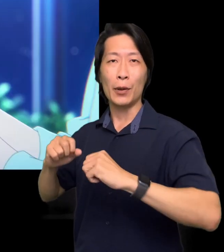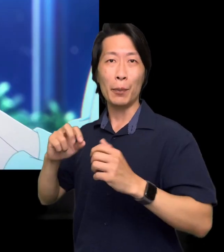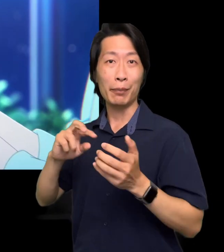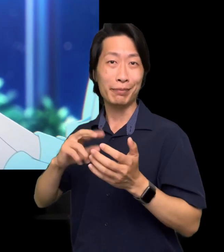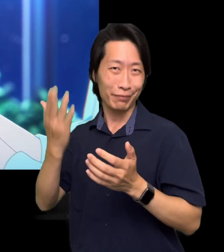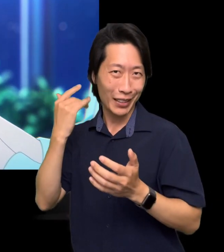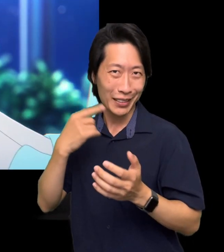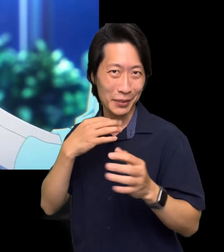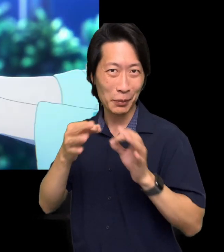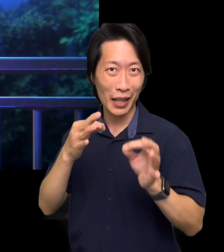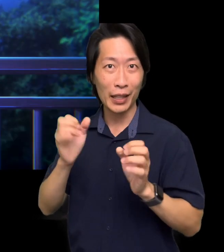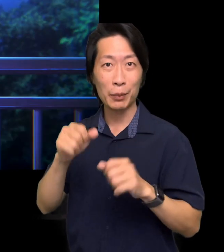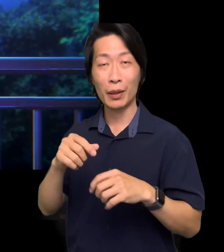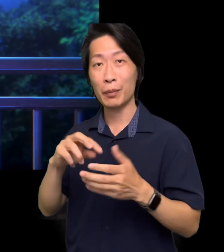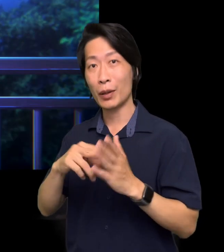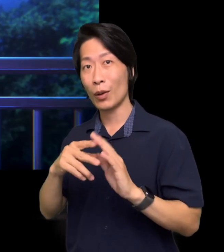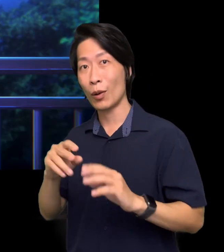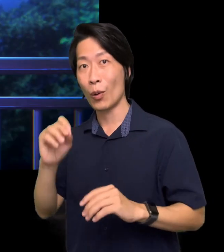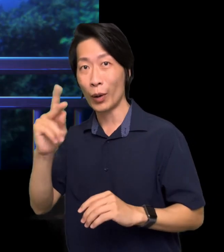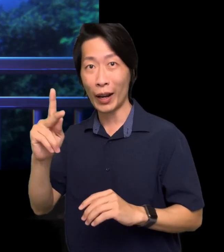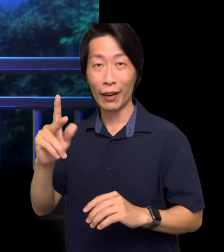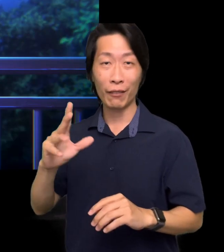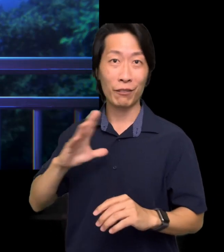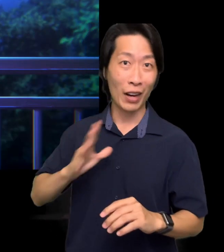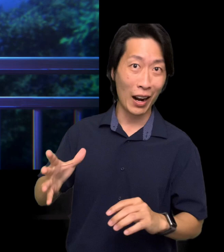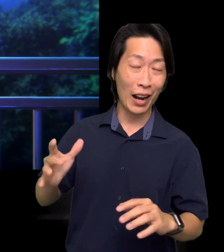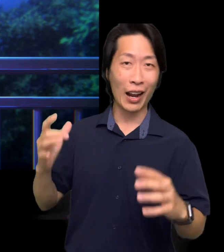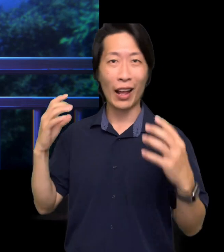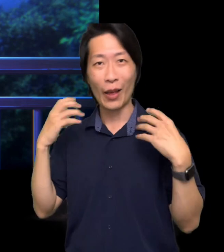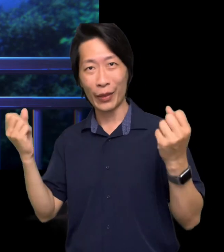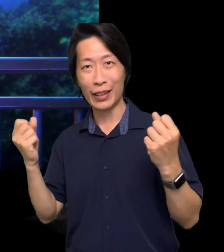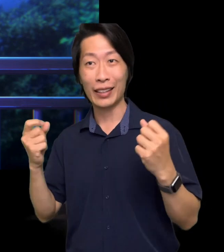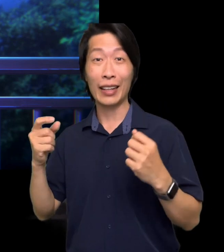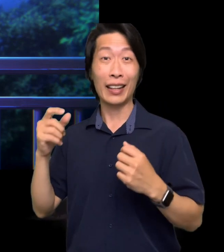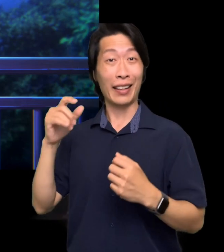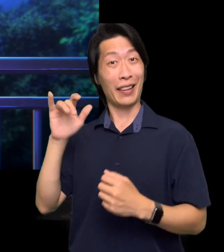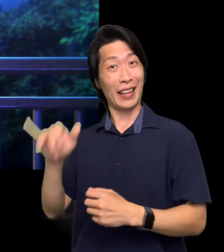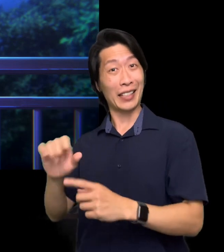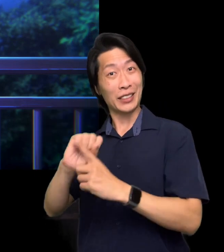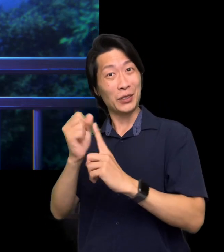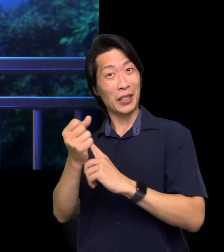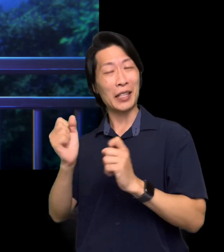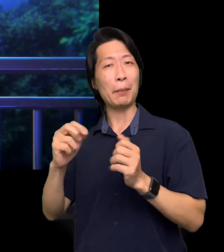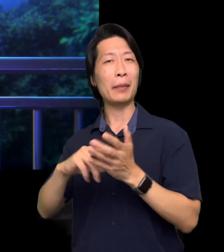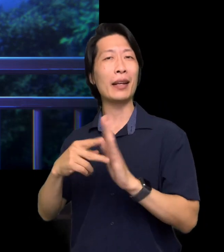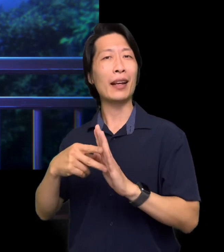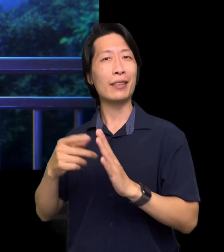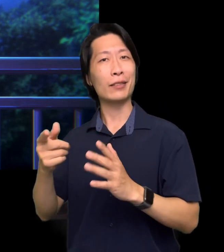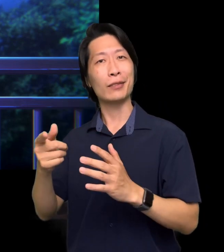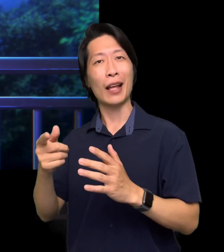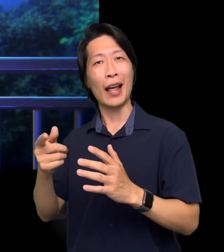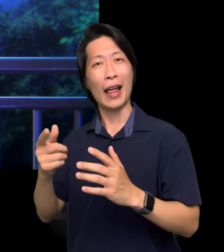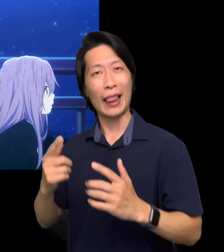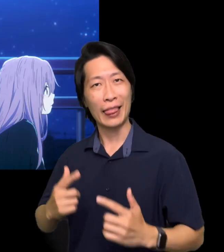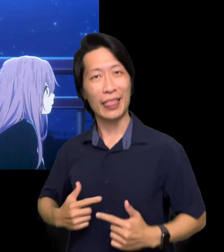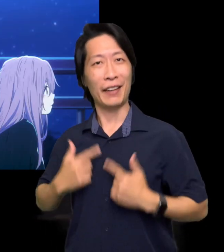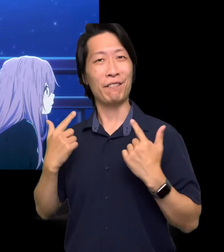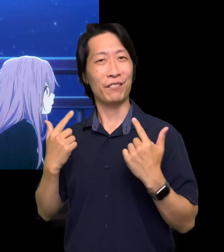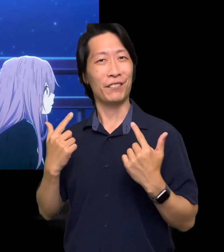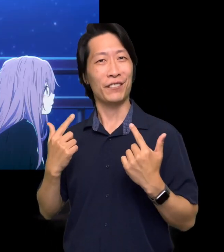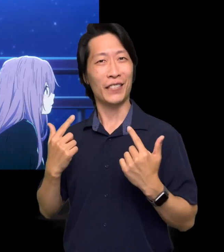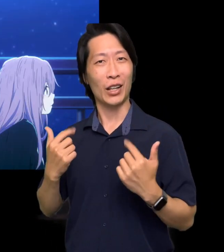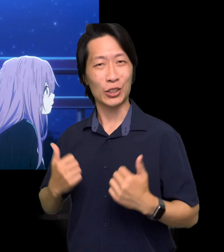And basically, I told you that genki can mean like healthy or, you know, fine. In that situation, it means to